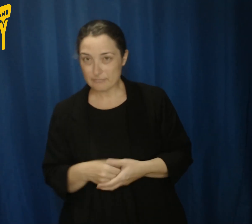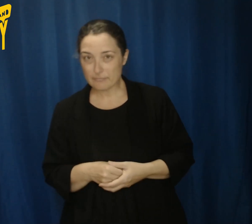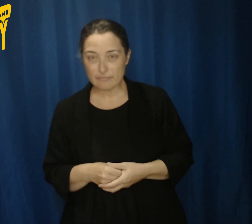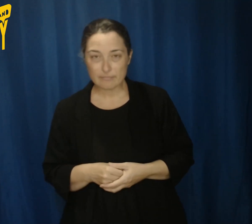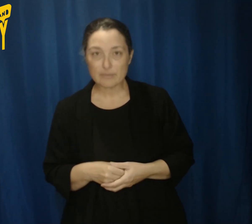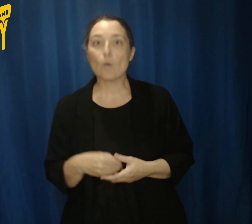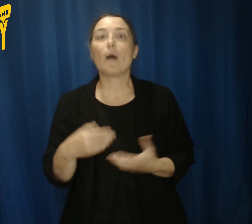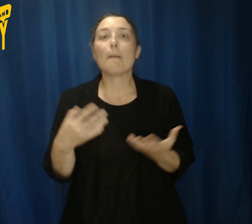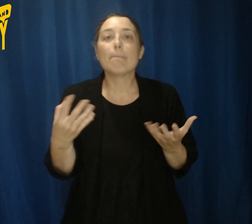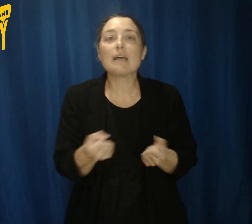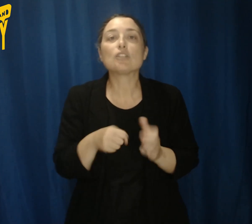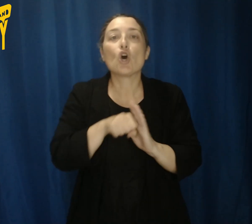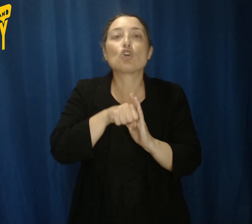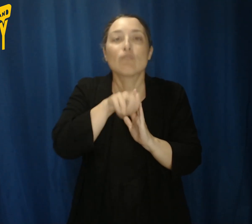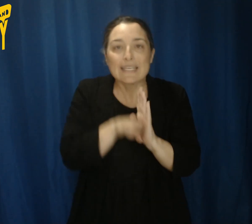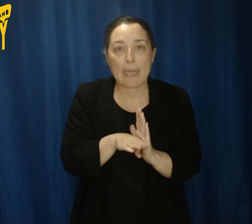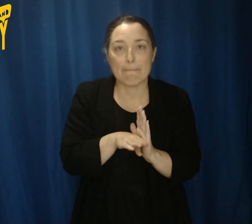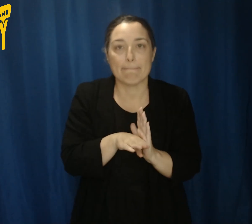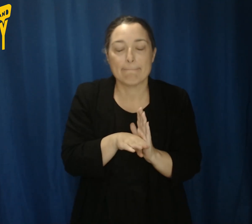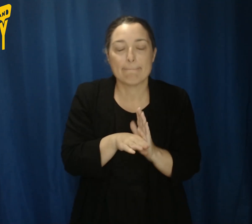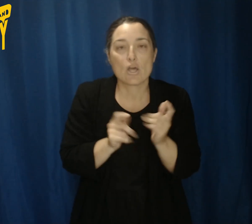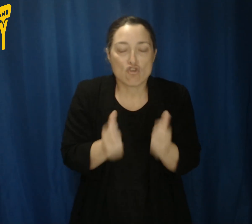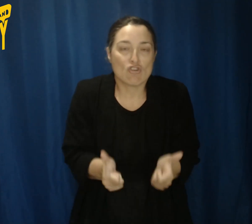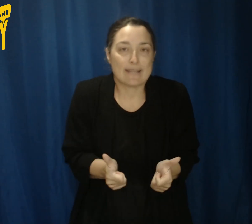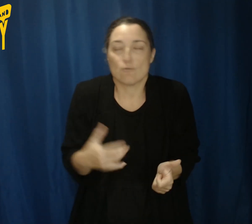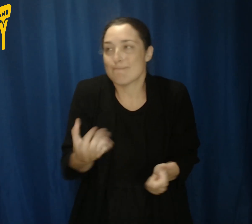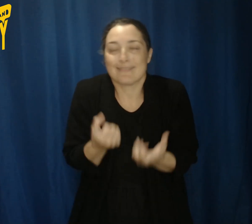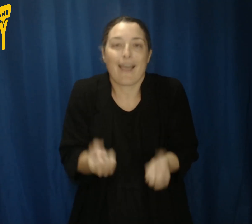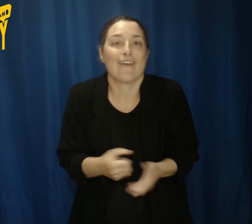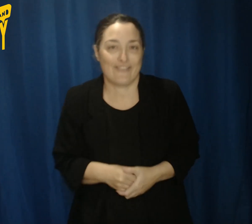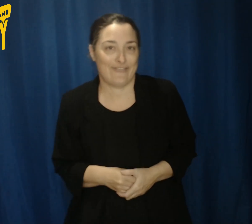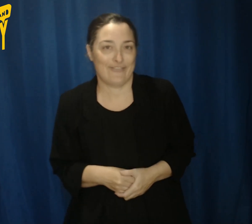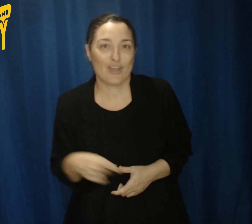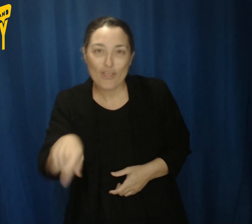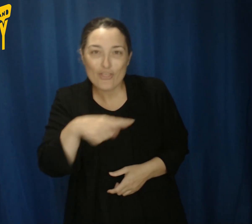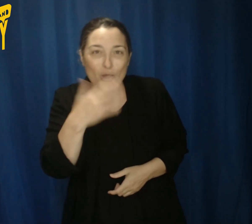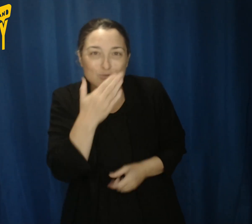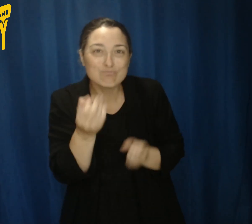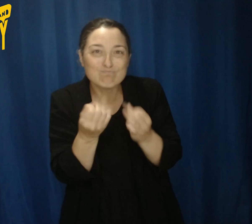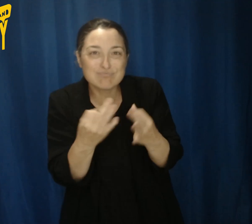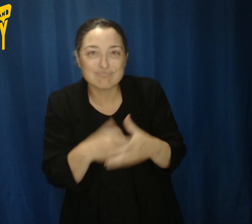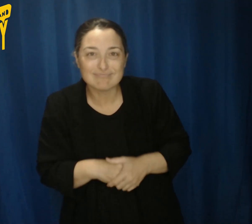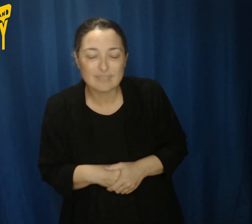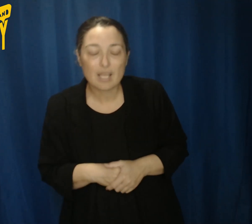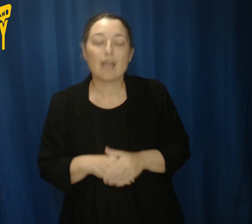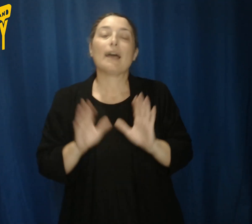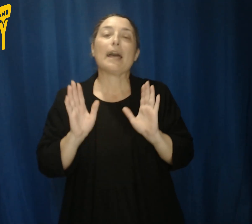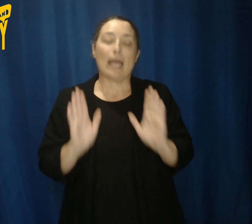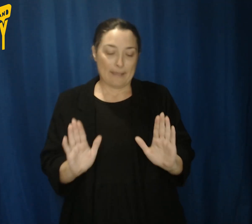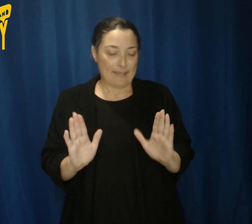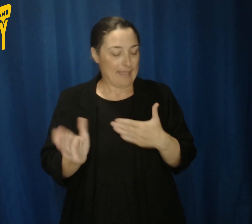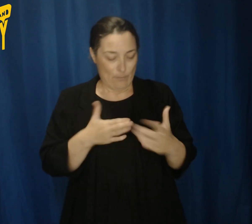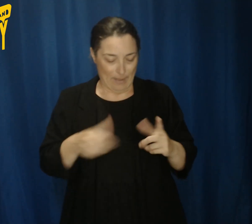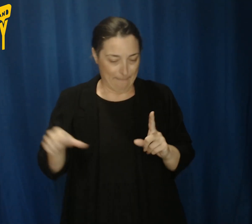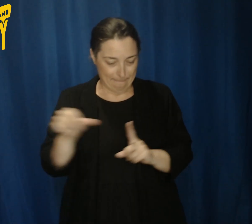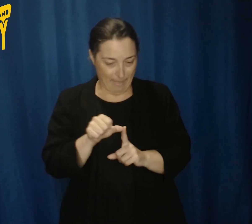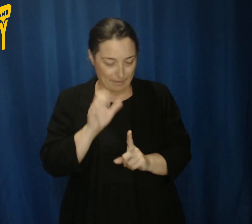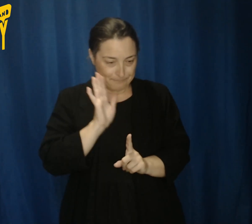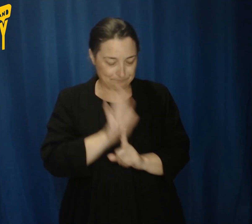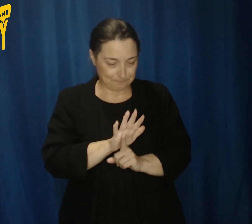curriculum really early on to learn maths and get it into your head, you know what I mean? But back to the point, that I'd been